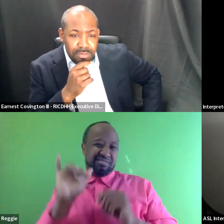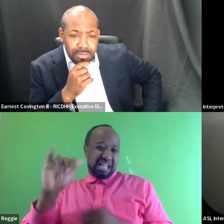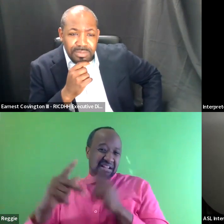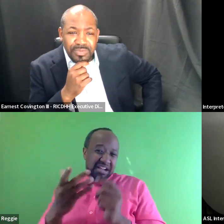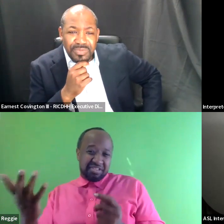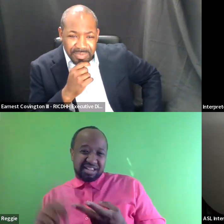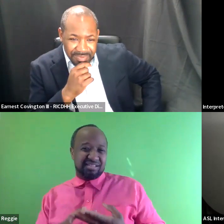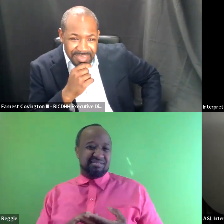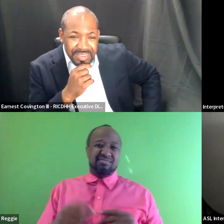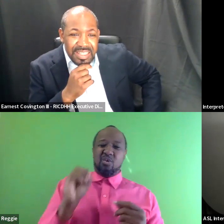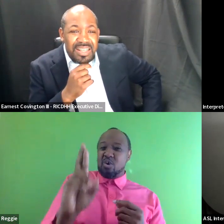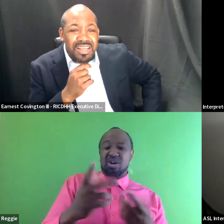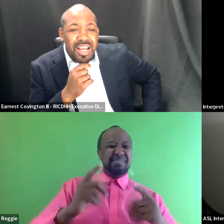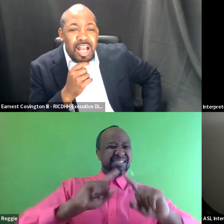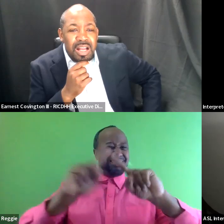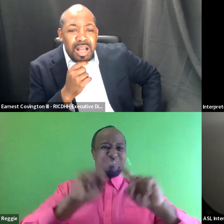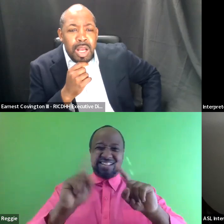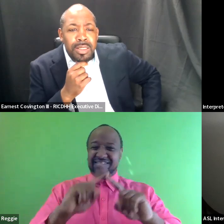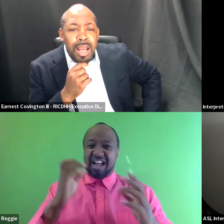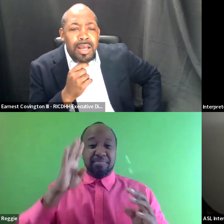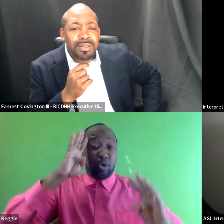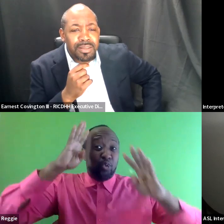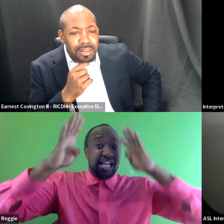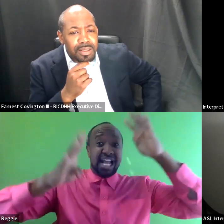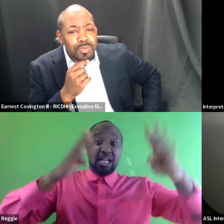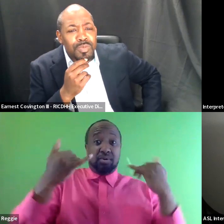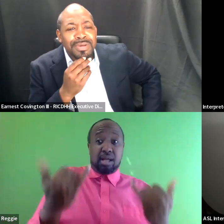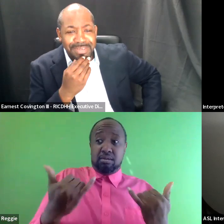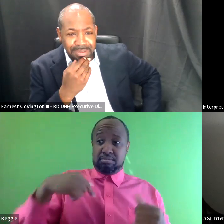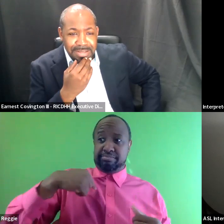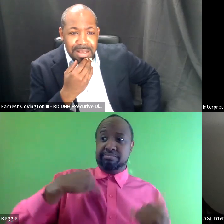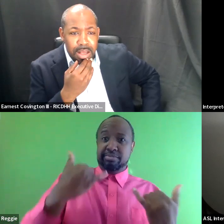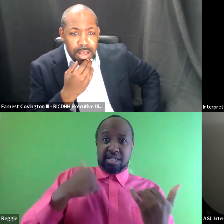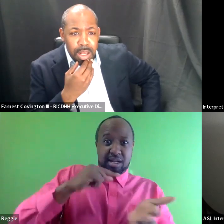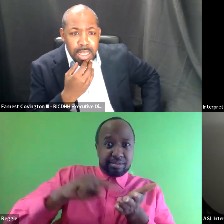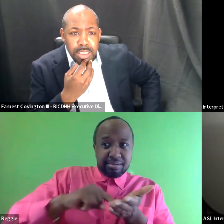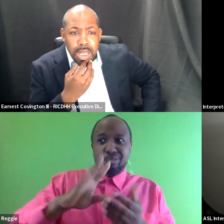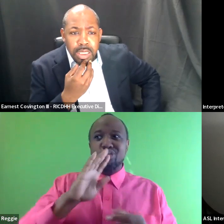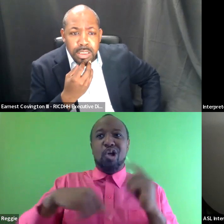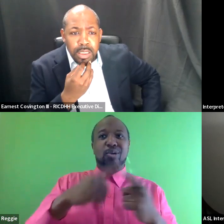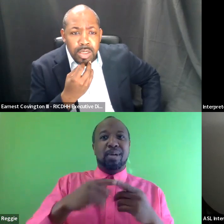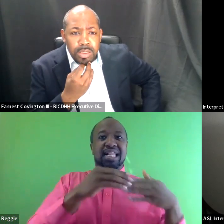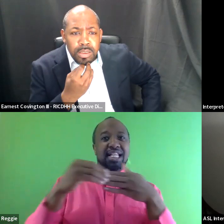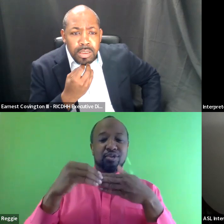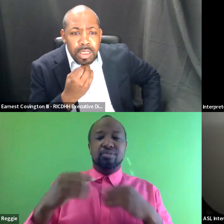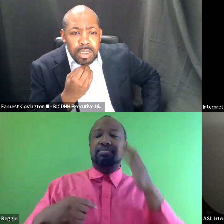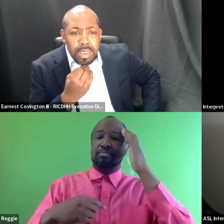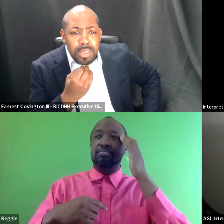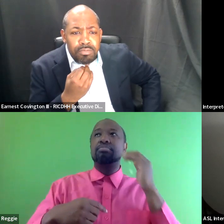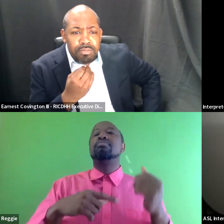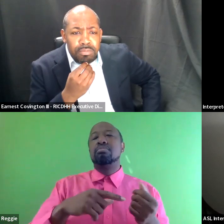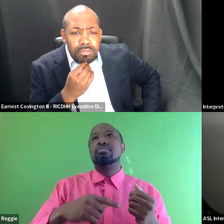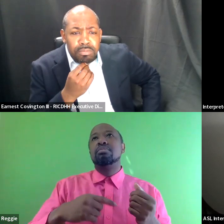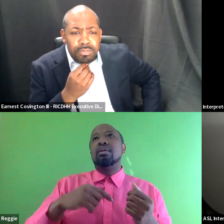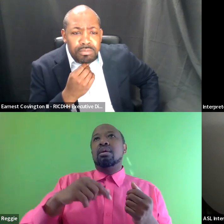be involved in. And you could get to know all of that through the various organizations that work with them and get really creative. You got to